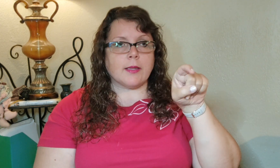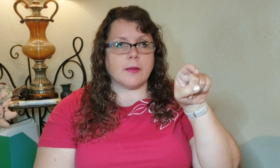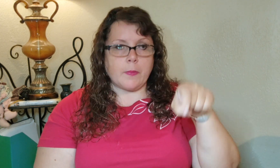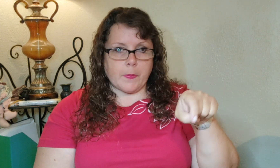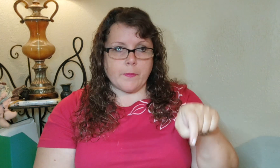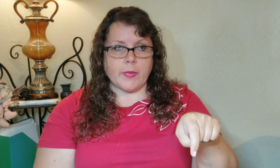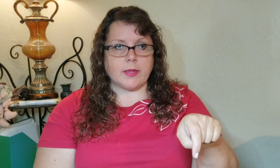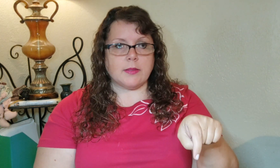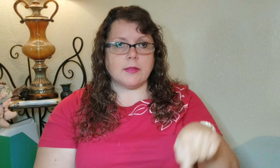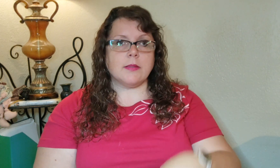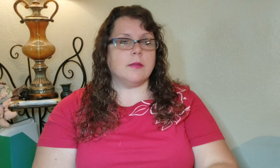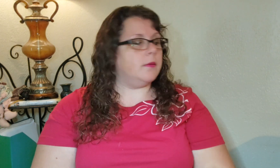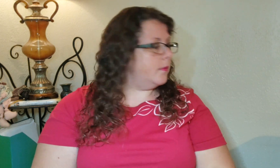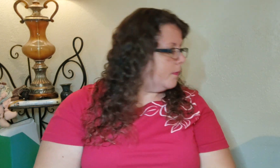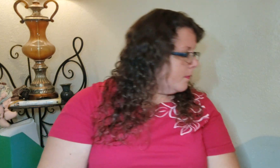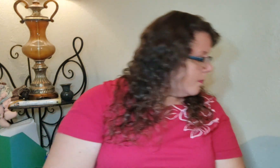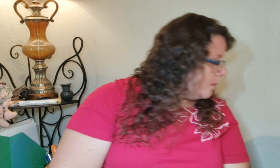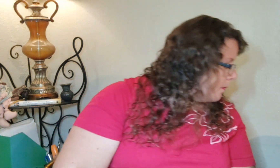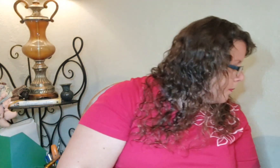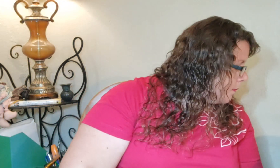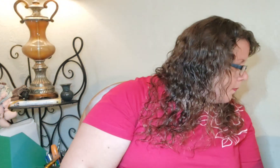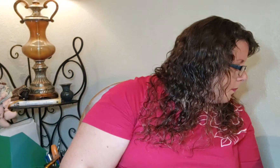then must.